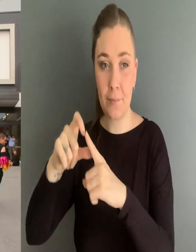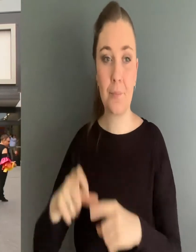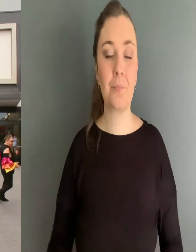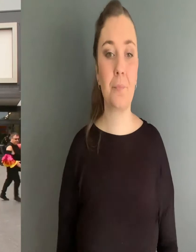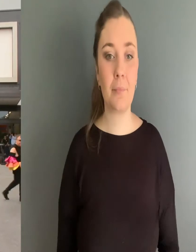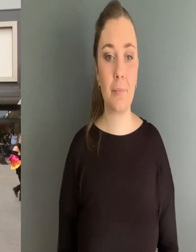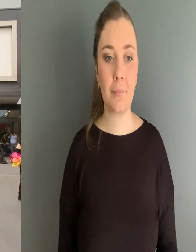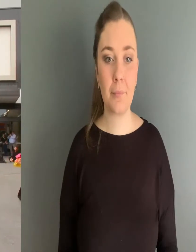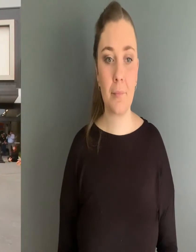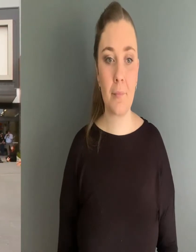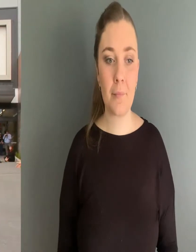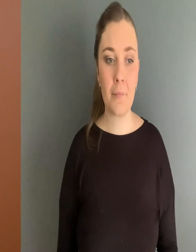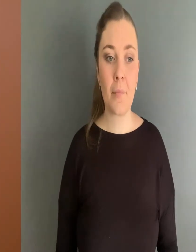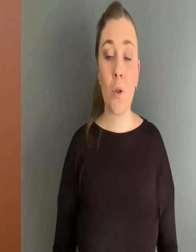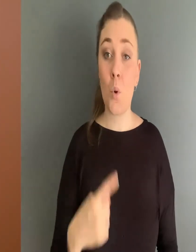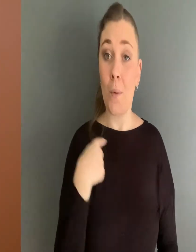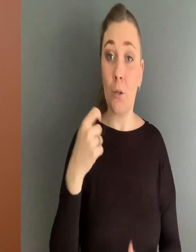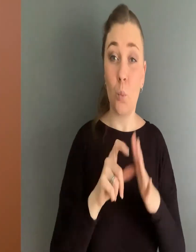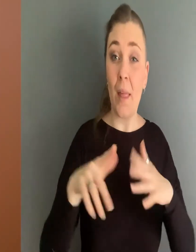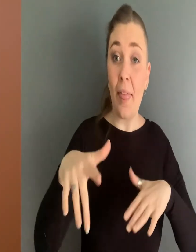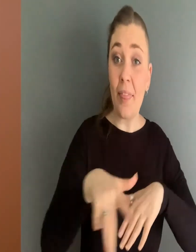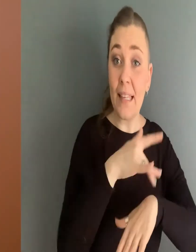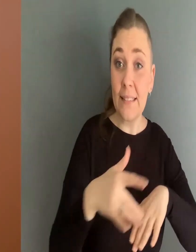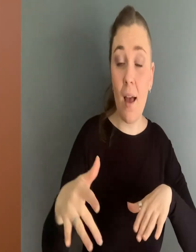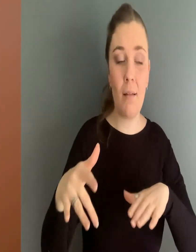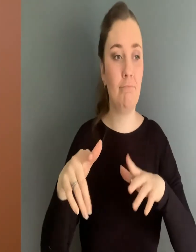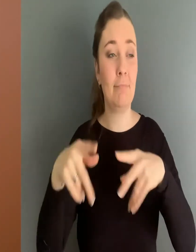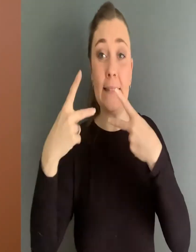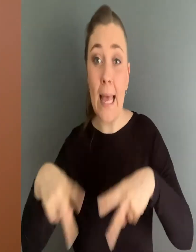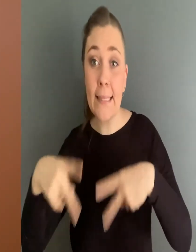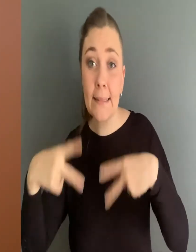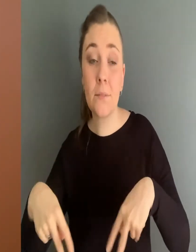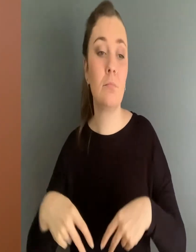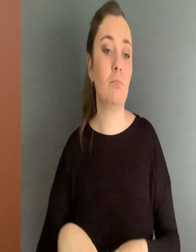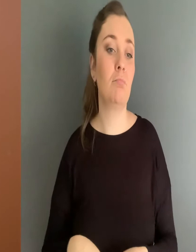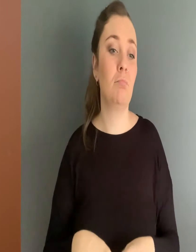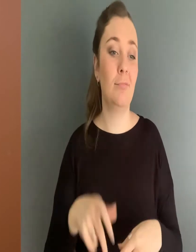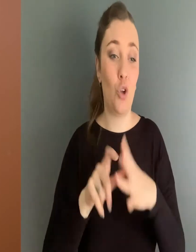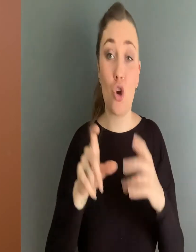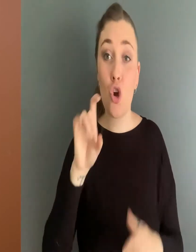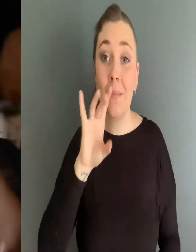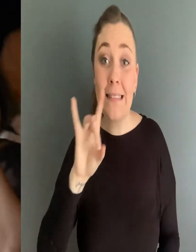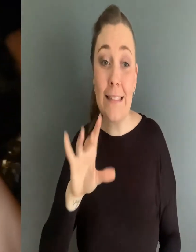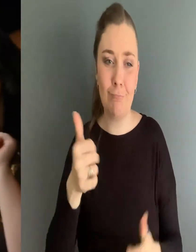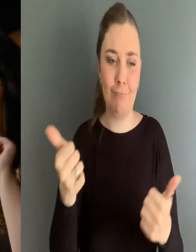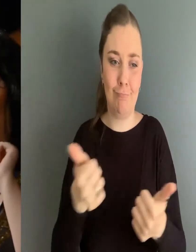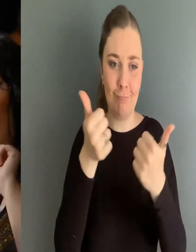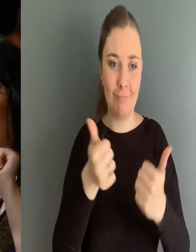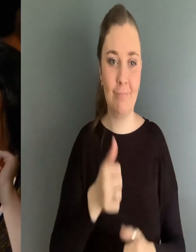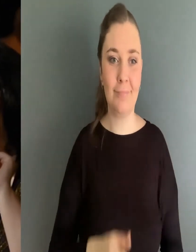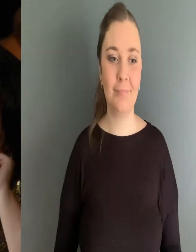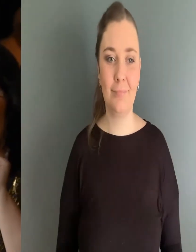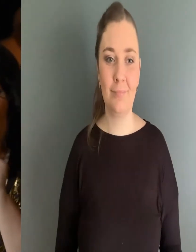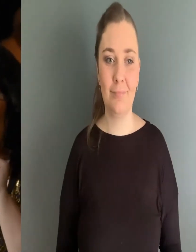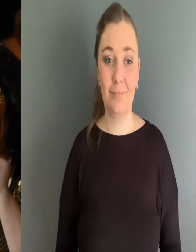disabilities. And we do theatre, we do dance, we do a lot of comedy,